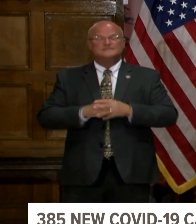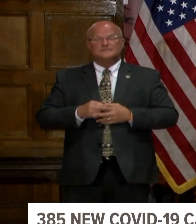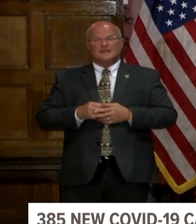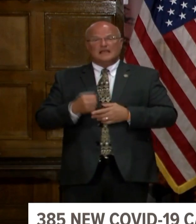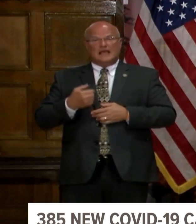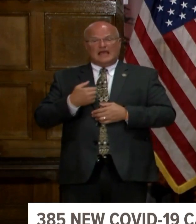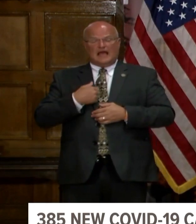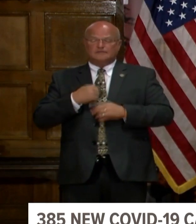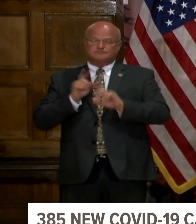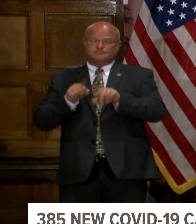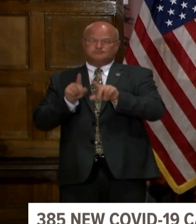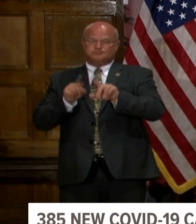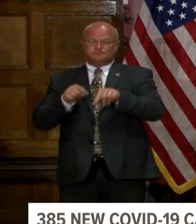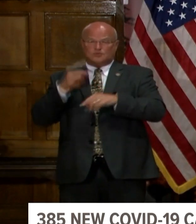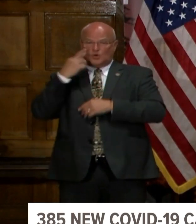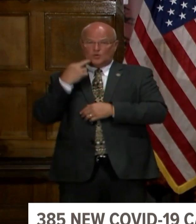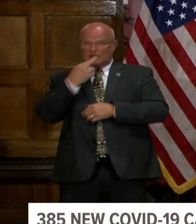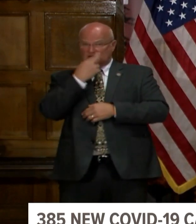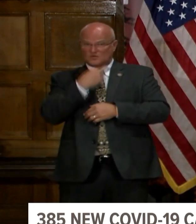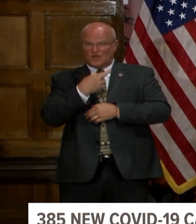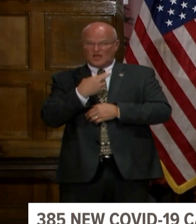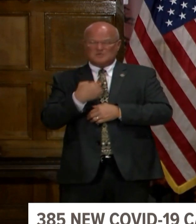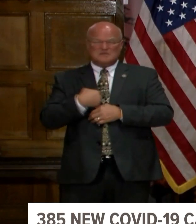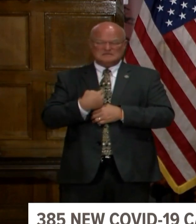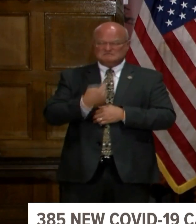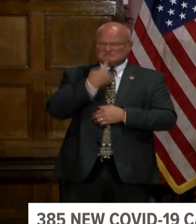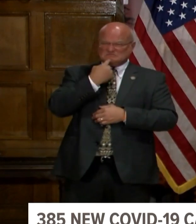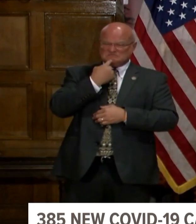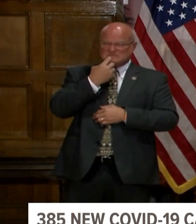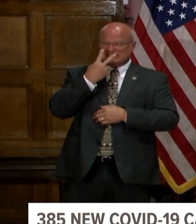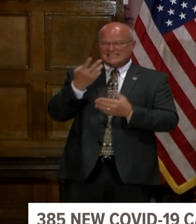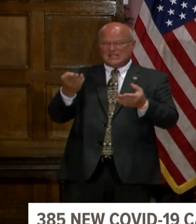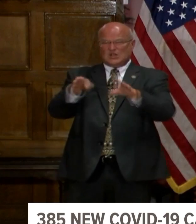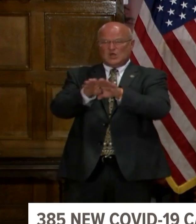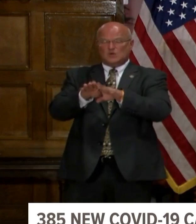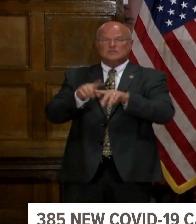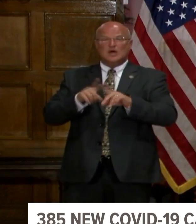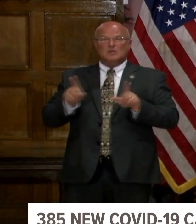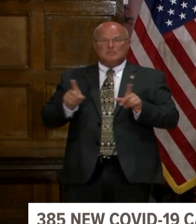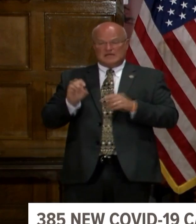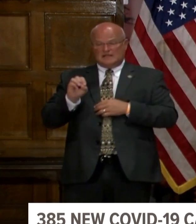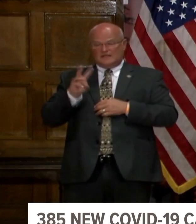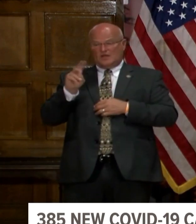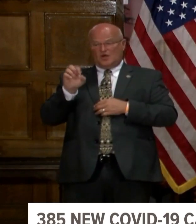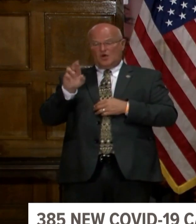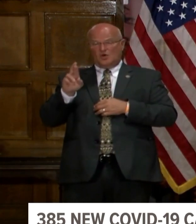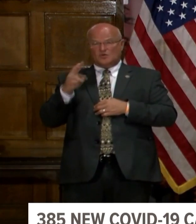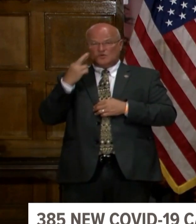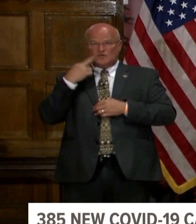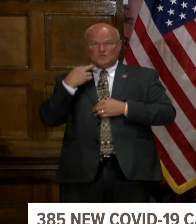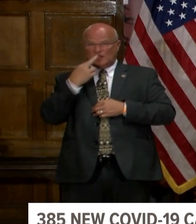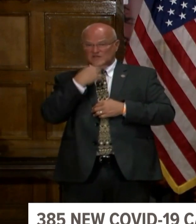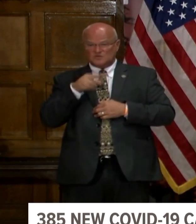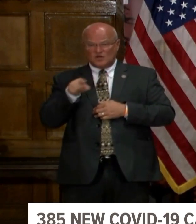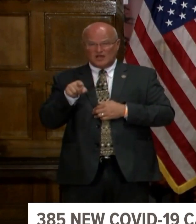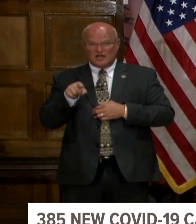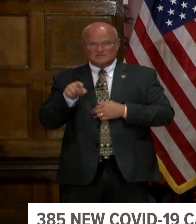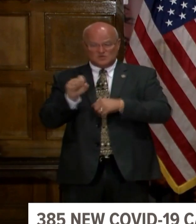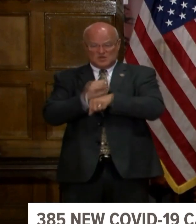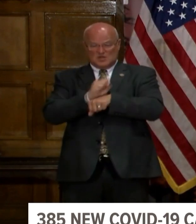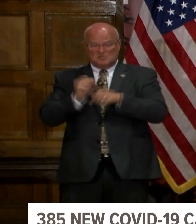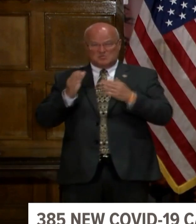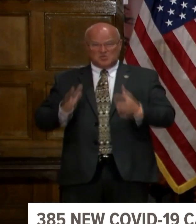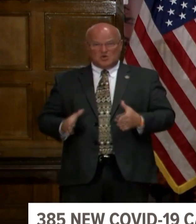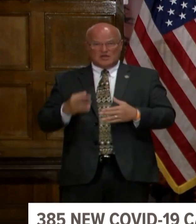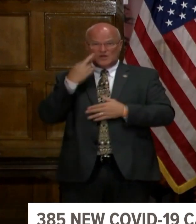of one of these restaurants, it would be disappointing to see it close. But as the proprietor of one of these restaurants, or as an employee